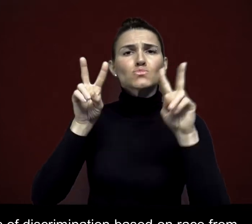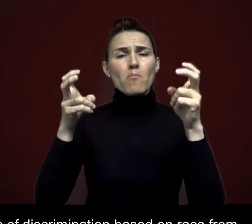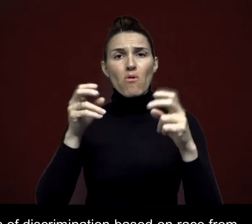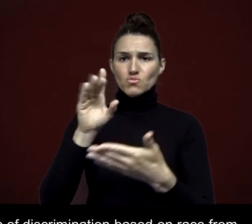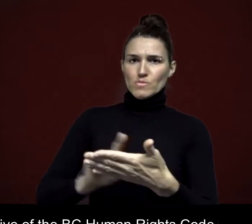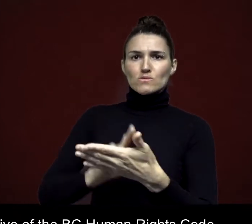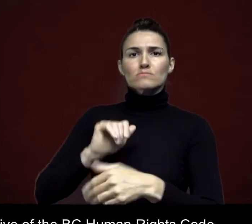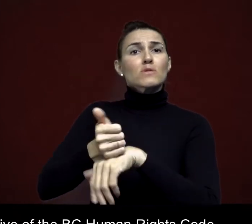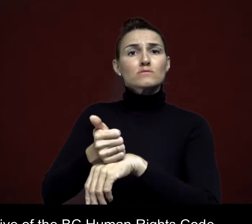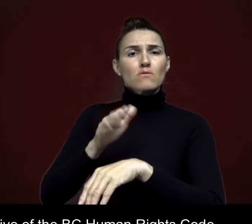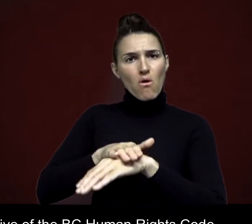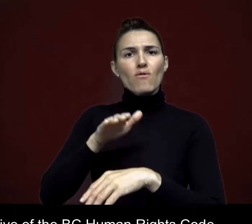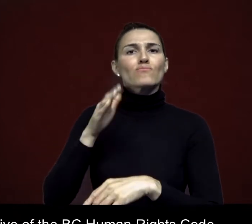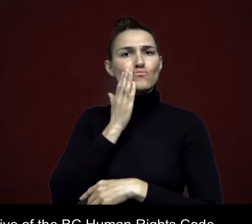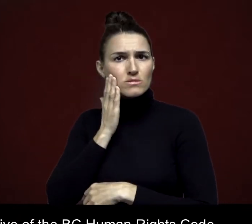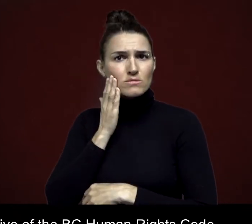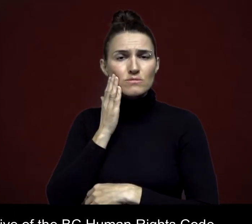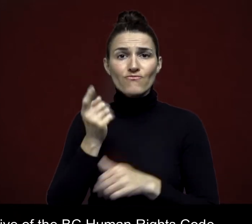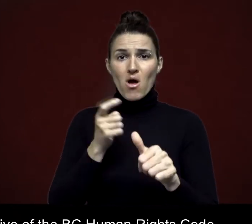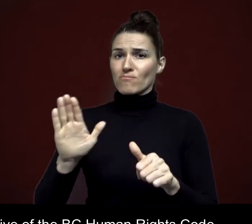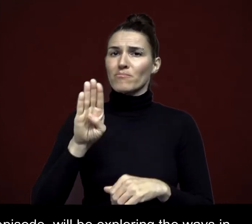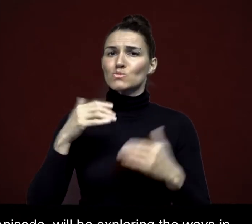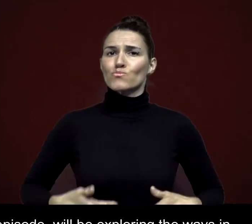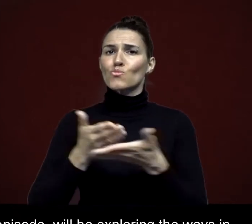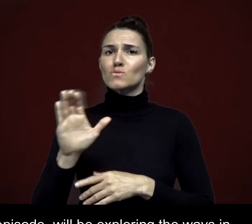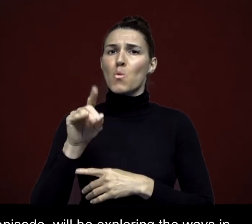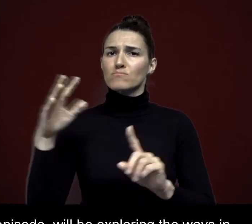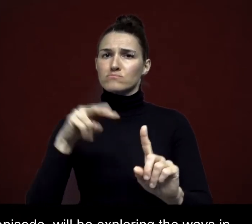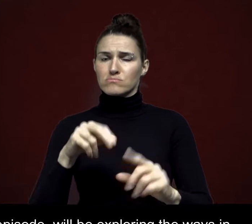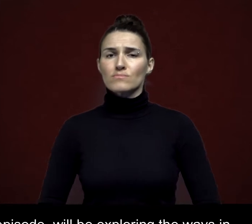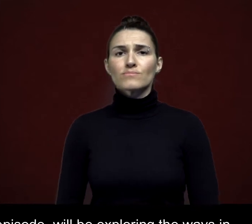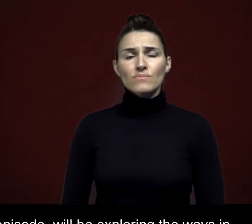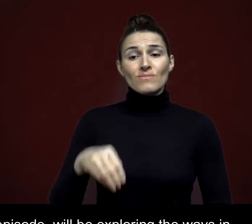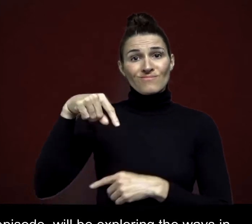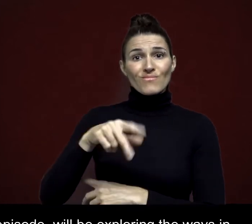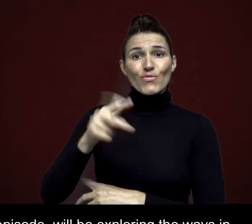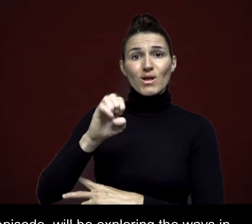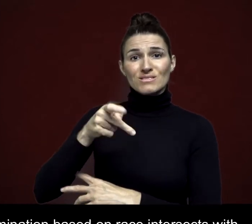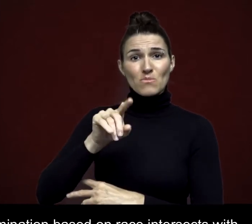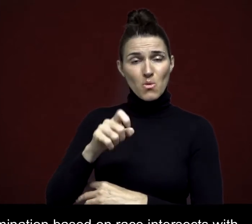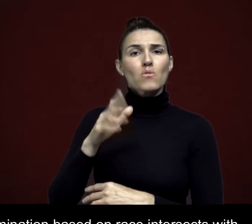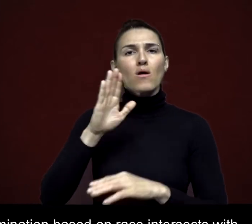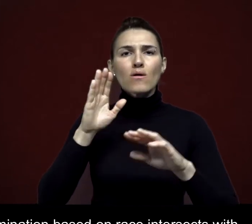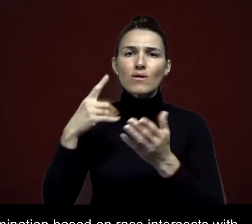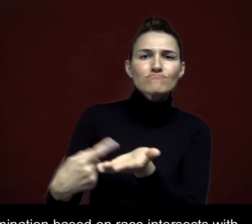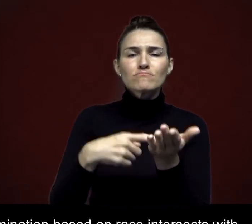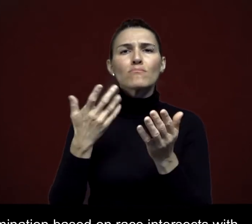from the perspective of the BC Human Rights Code. In this third episode, we'll be exploring the ways in which discrimination based on race